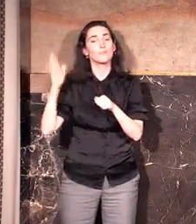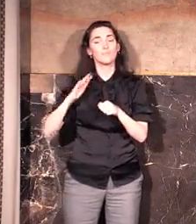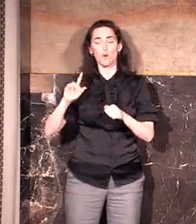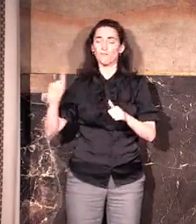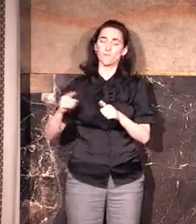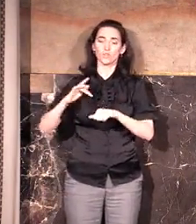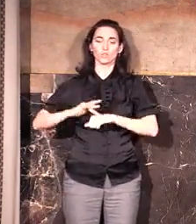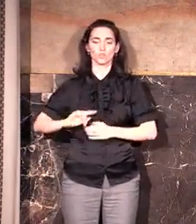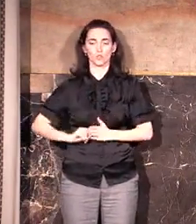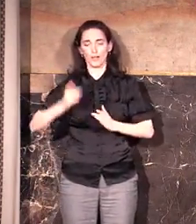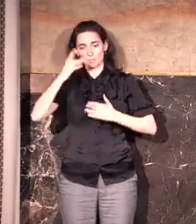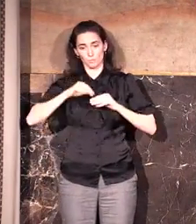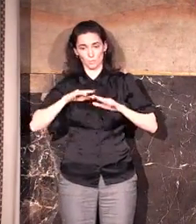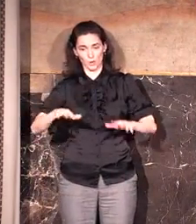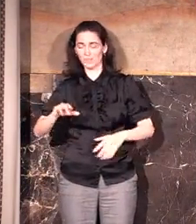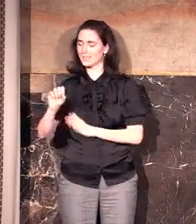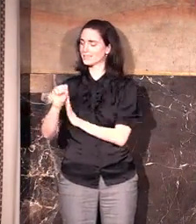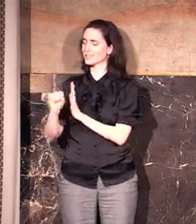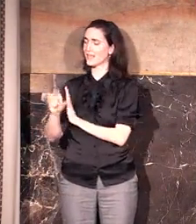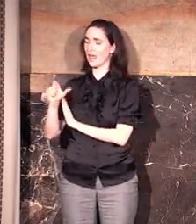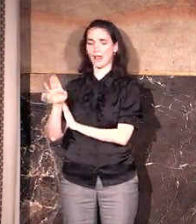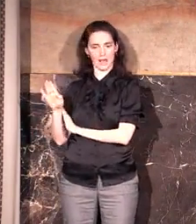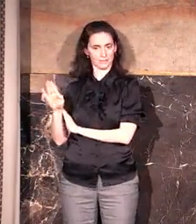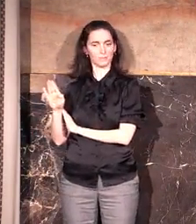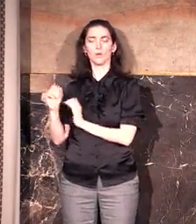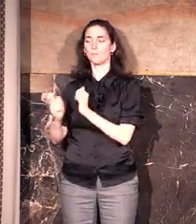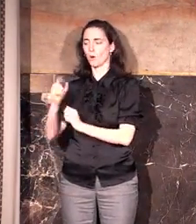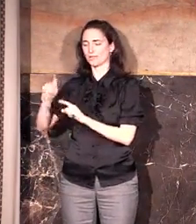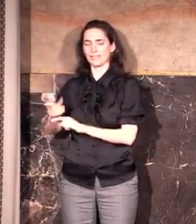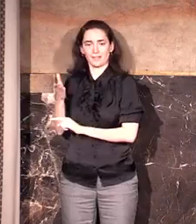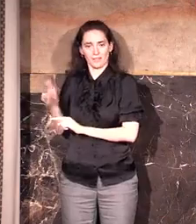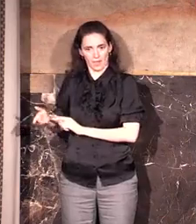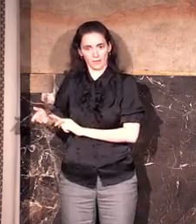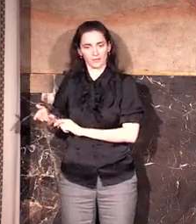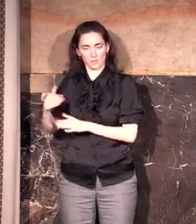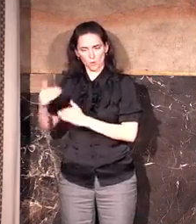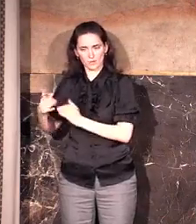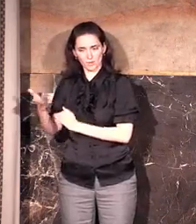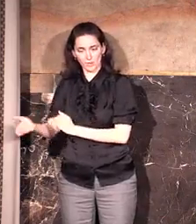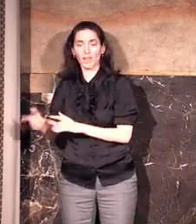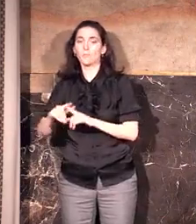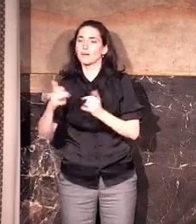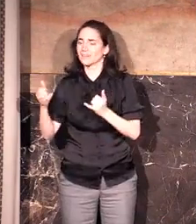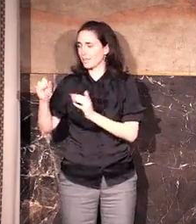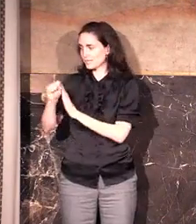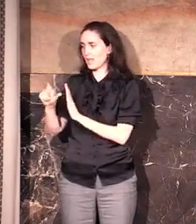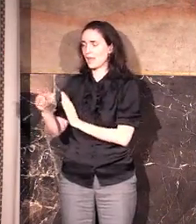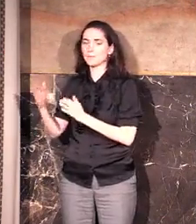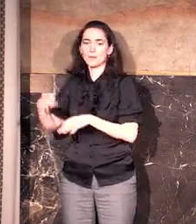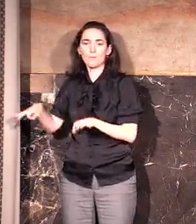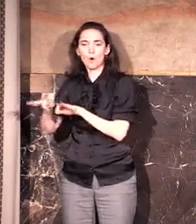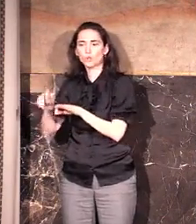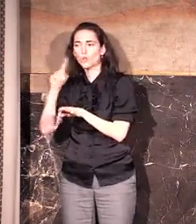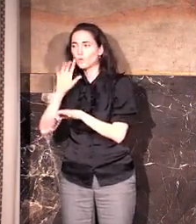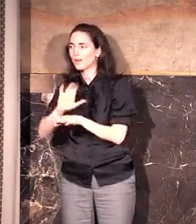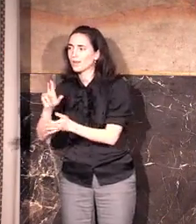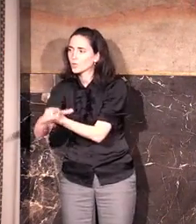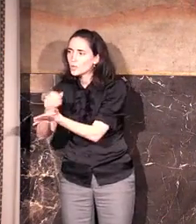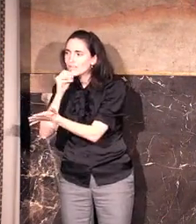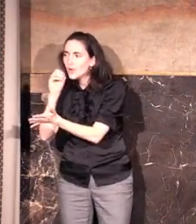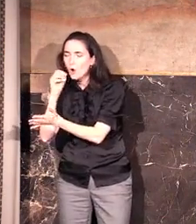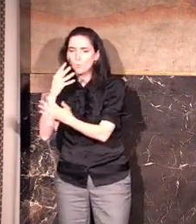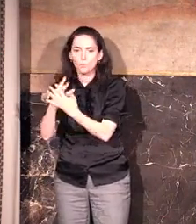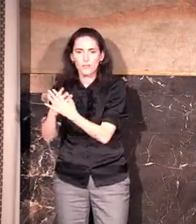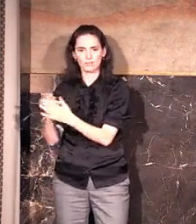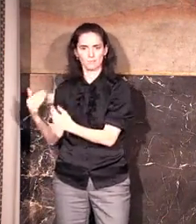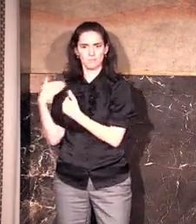we continue to see the state lab as a key asset, especially in serving populations like our nursing homes and our prisons. And so we've made significant investments in